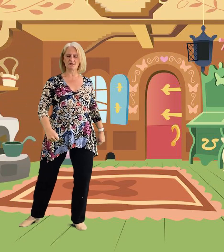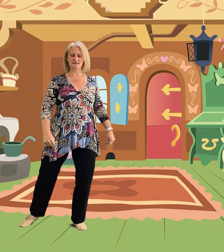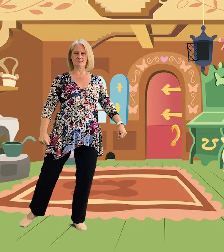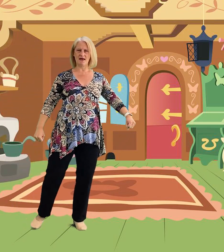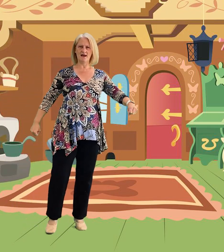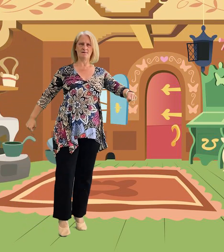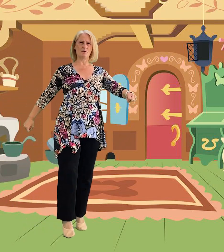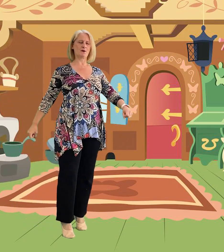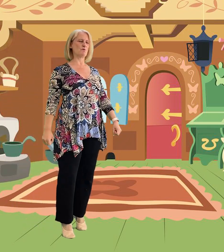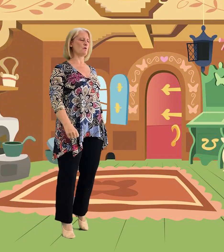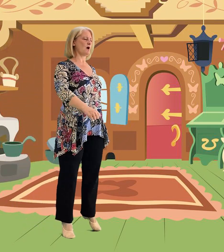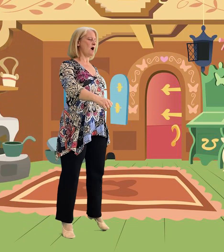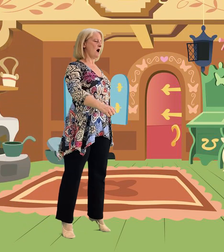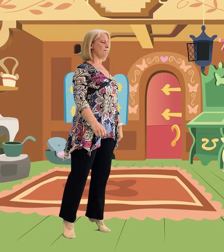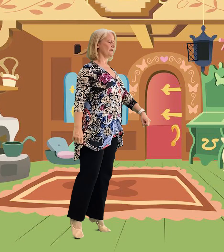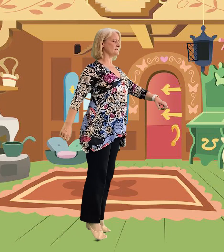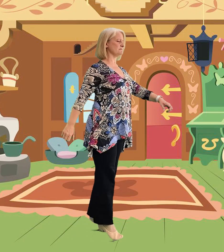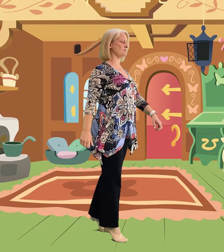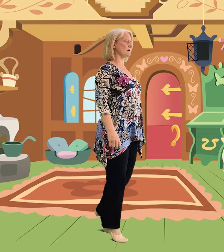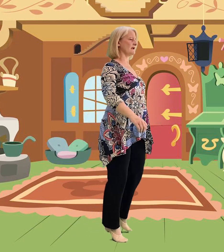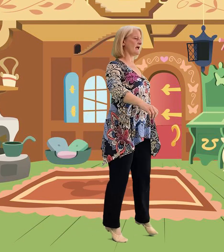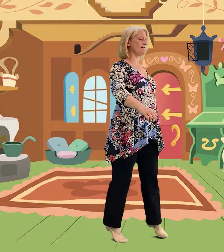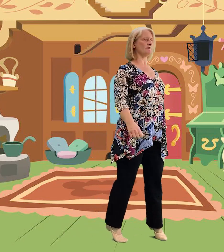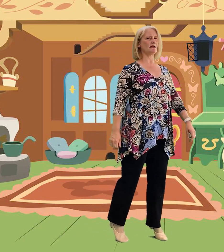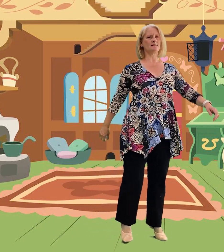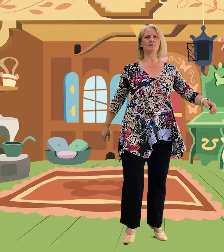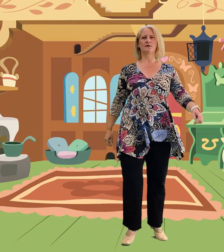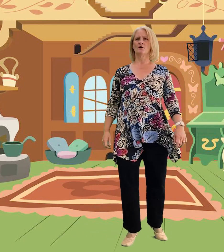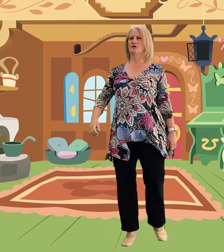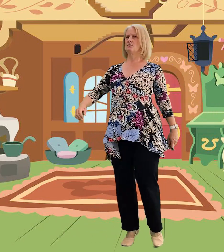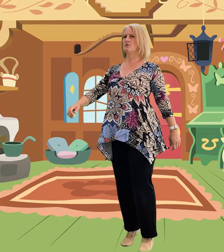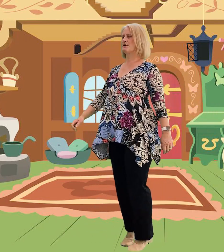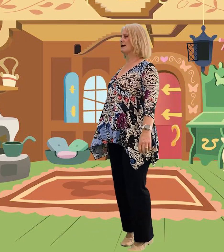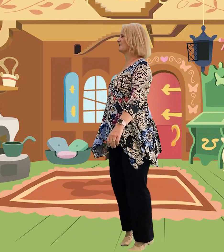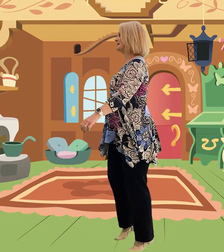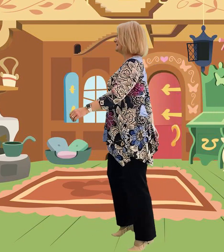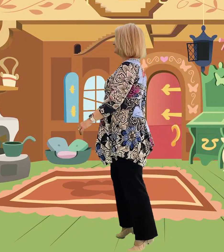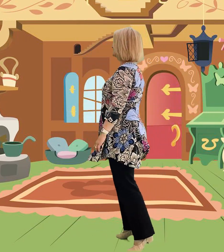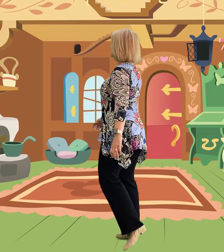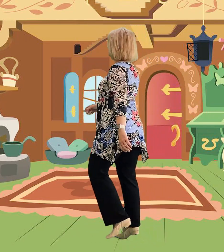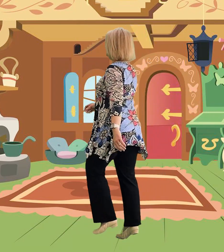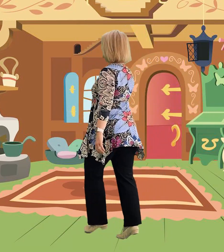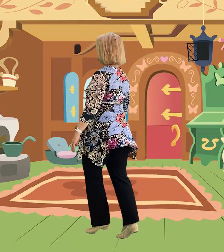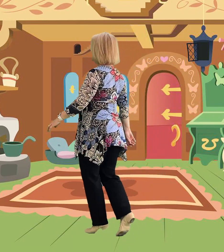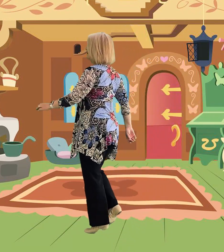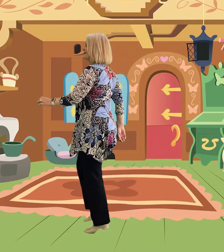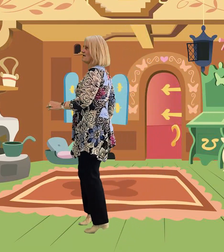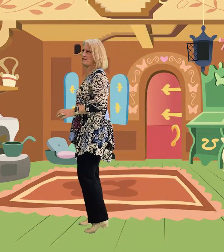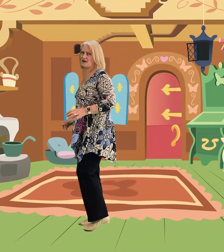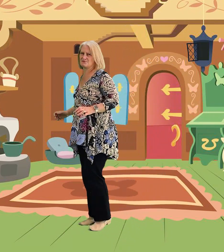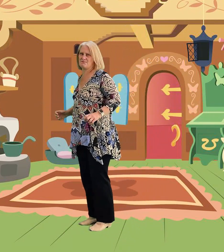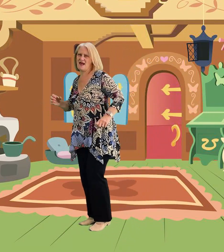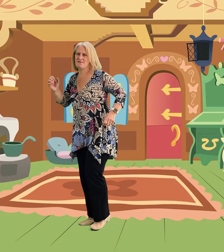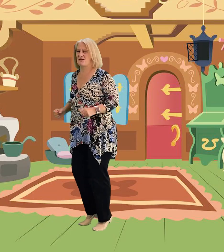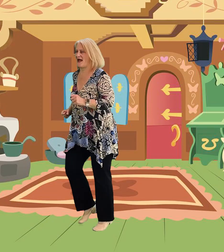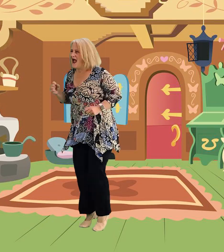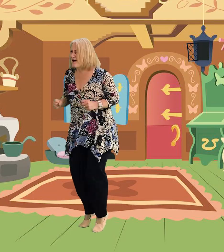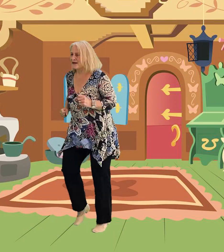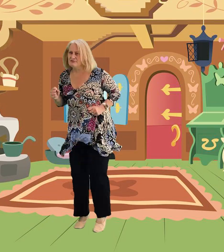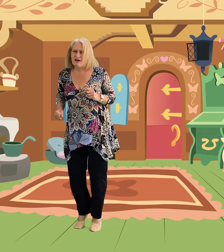Bear. We're going to walk up and that's it, walking carefully. Walking at a medium speed. Then we're going to be Baby Bear. And we're going to run